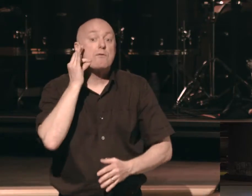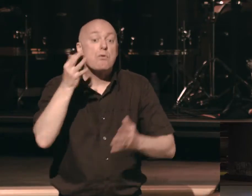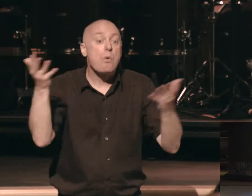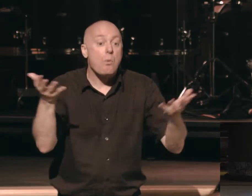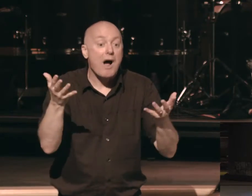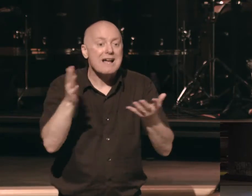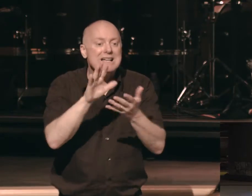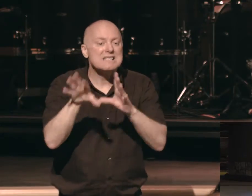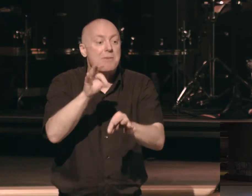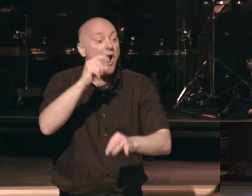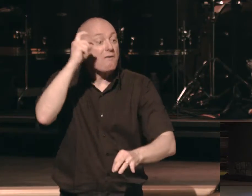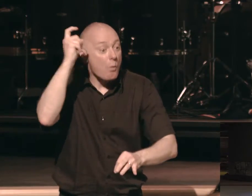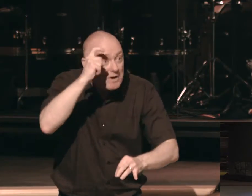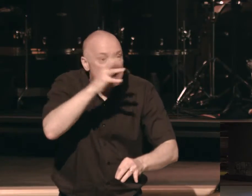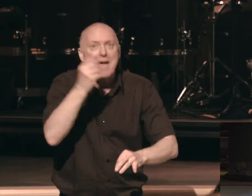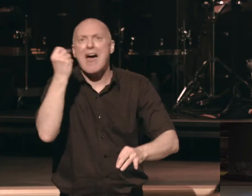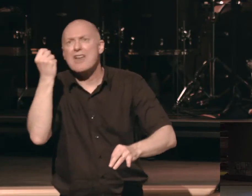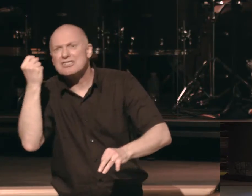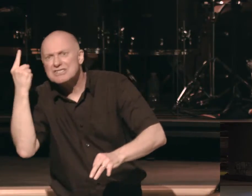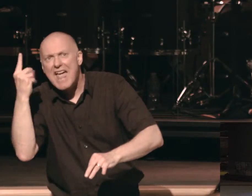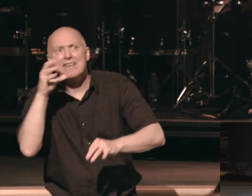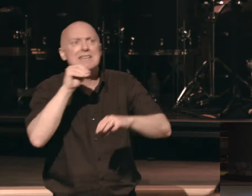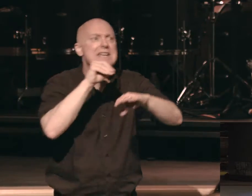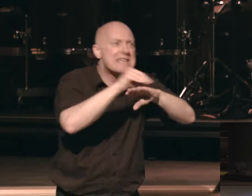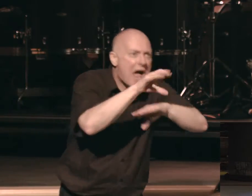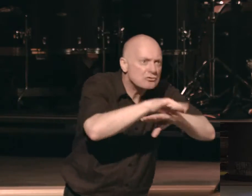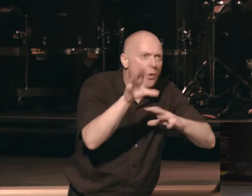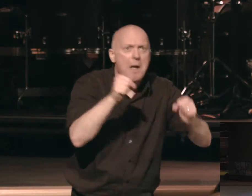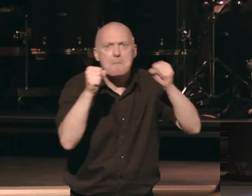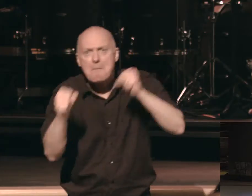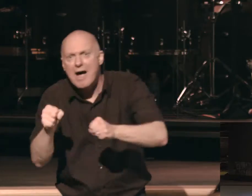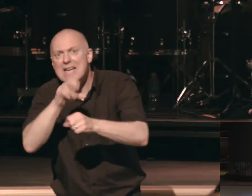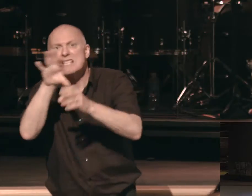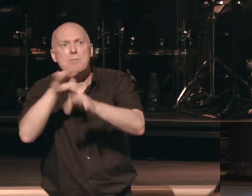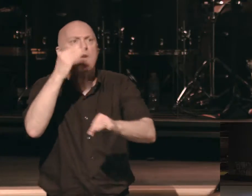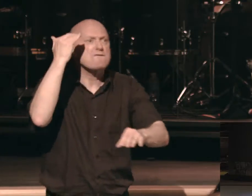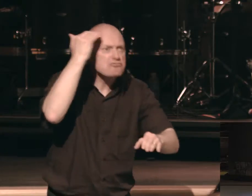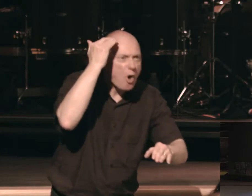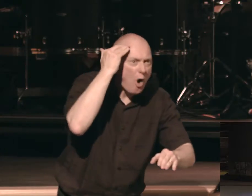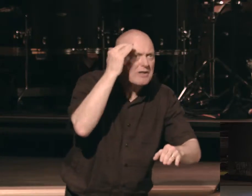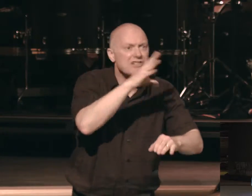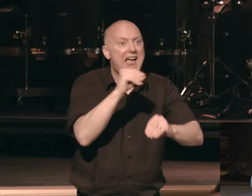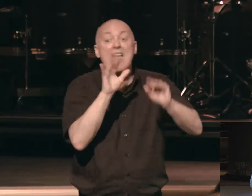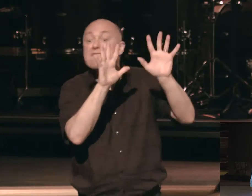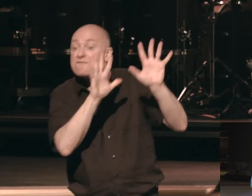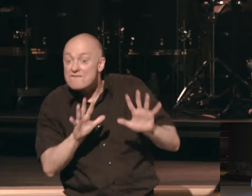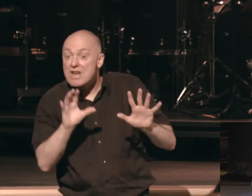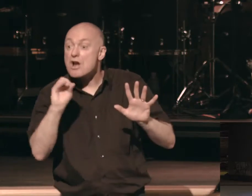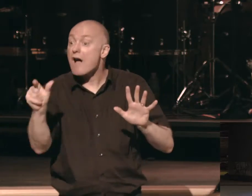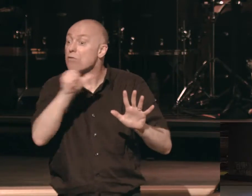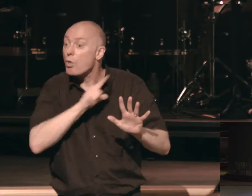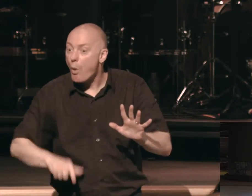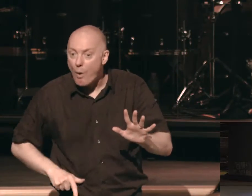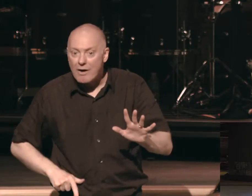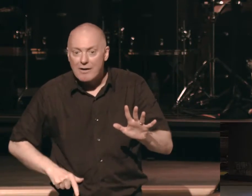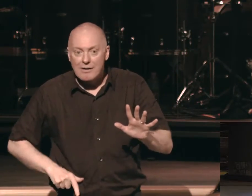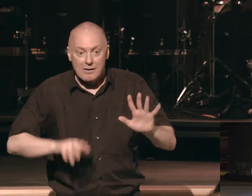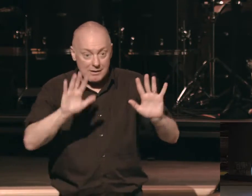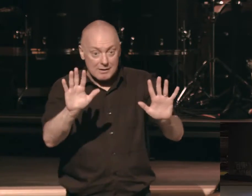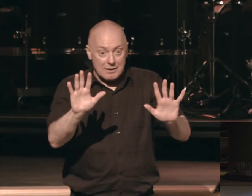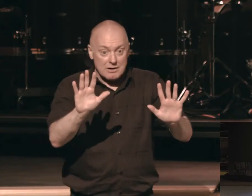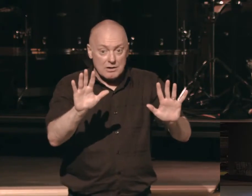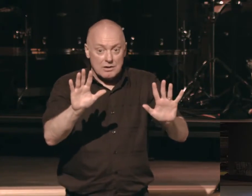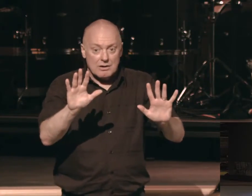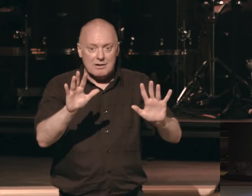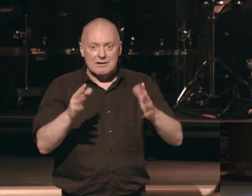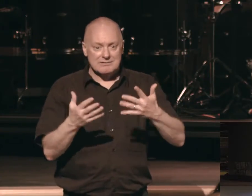fruit: the Spirit of wisdom, understanding, the Spirit of counsel and might, the Spirit of knowledge and the fear of the Lord. So